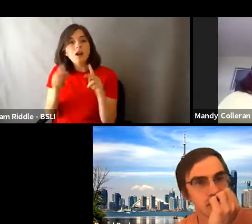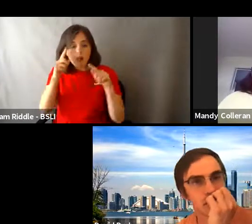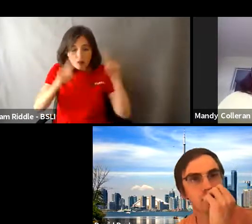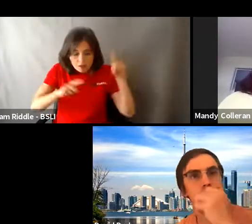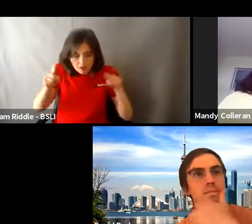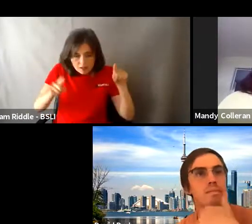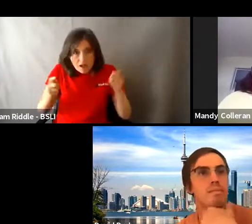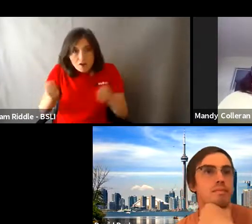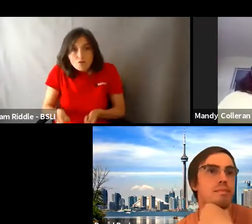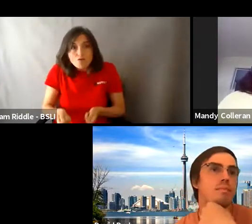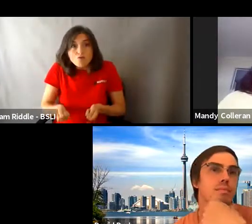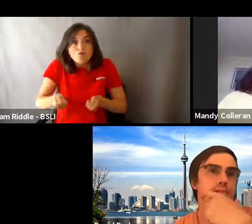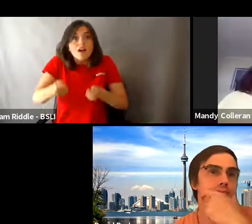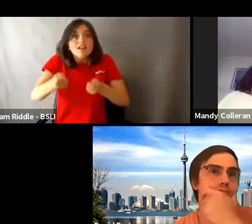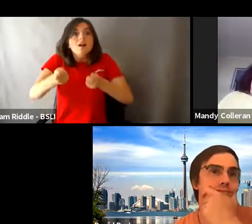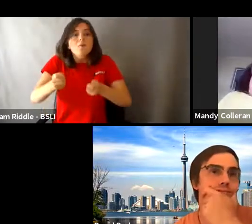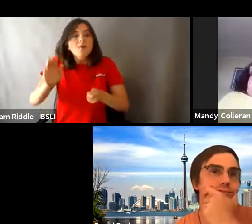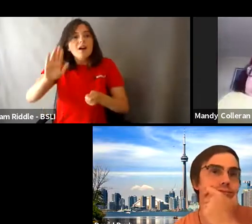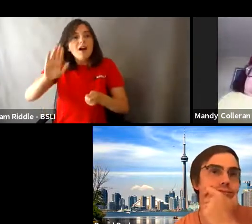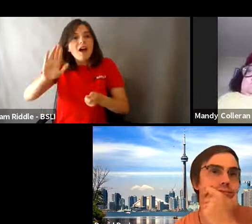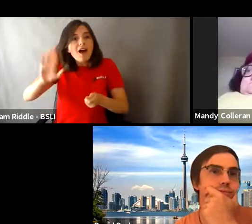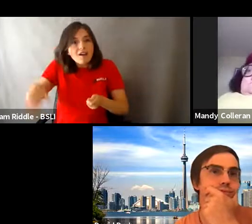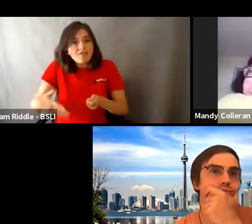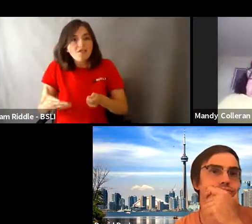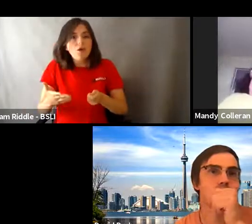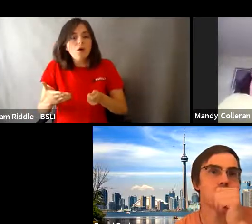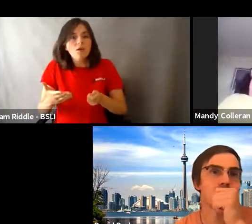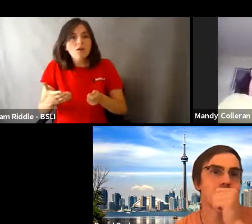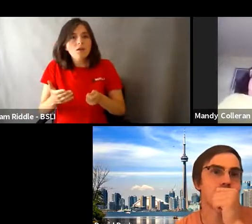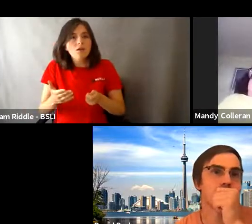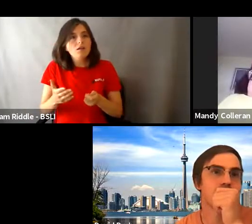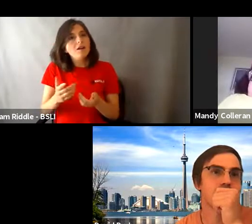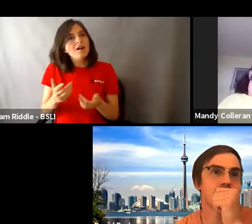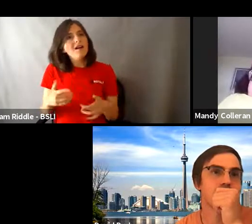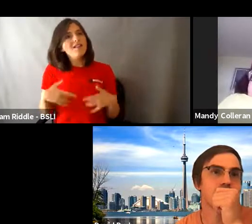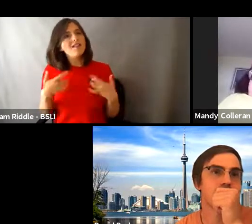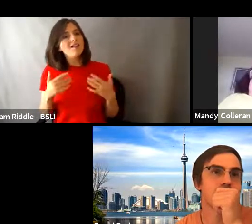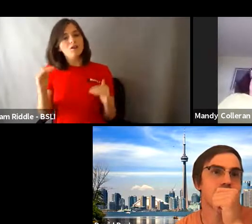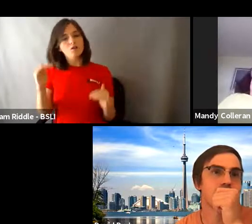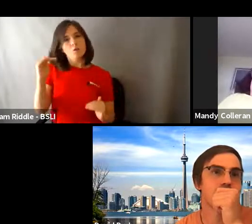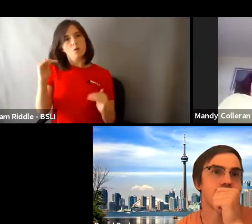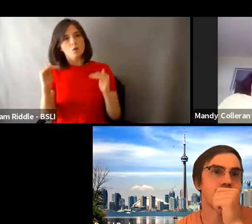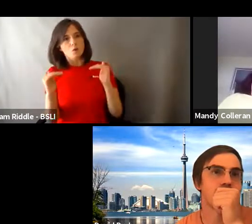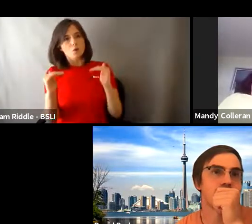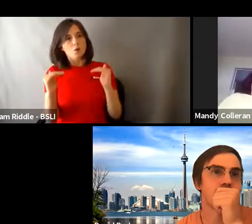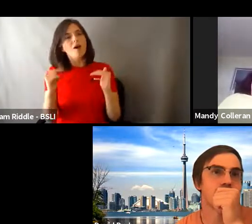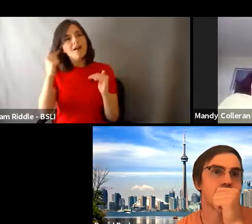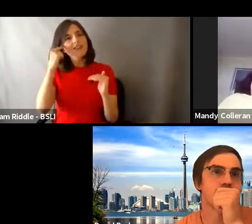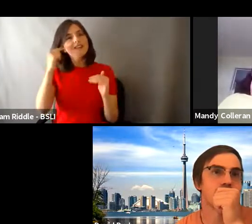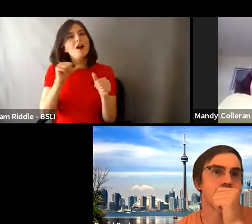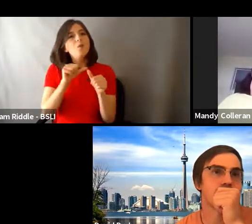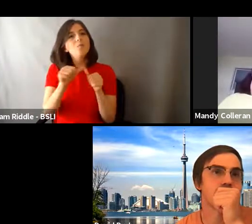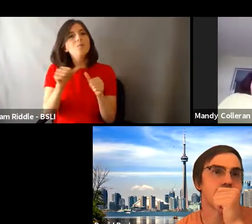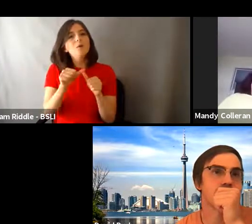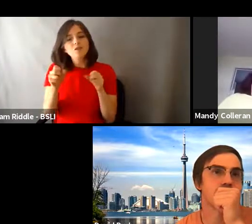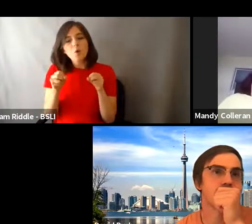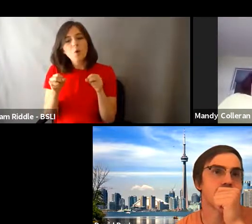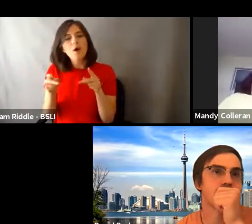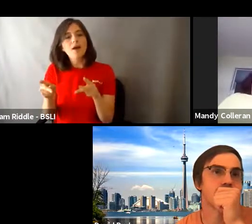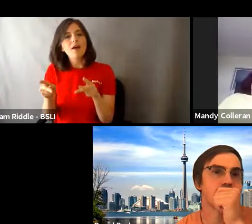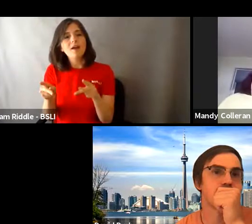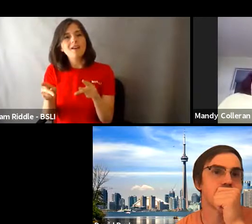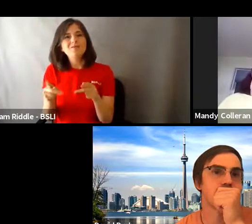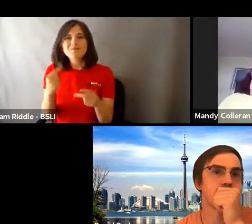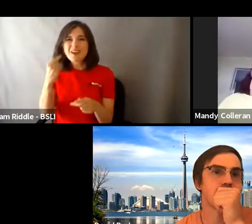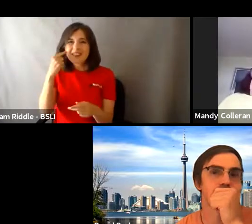that would be a way forward that would provide decency, etc. Because I think that universal basic income's been sold